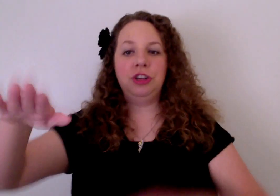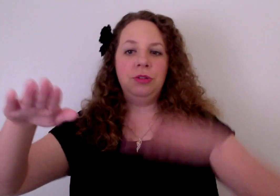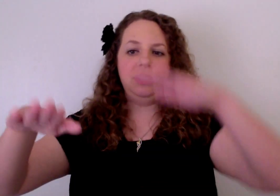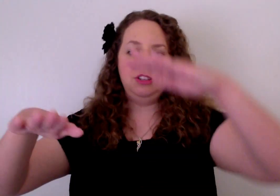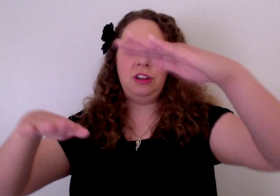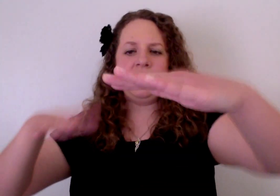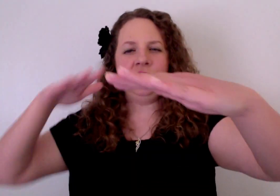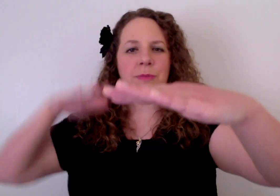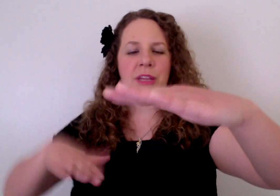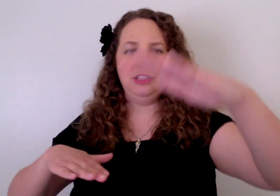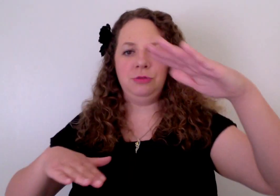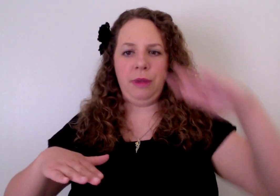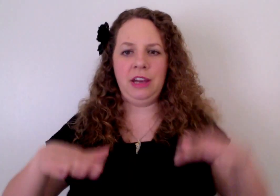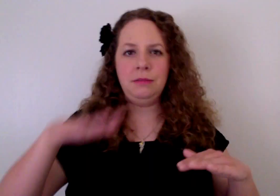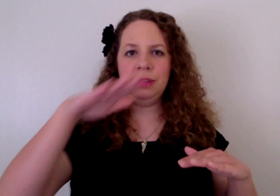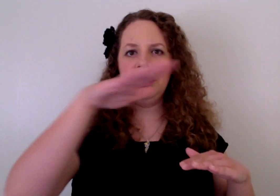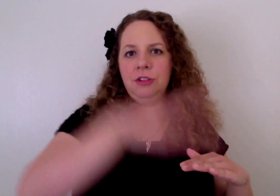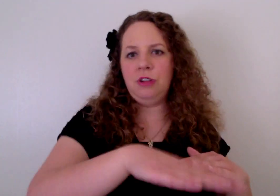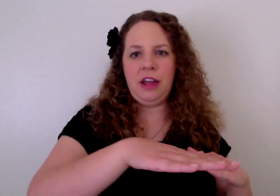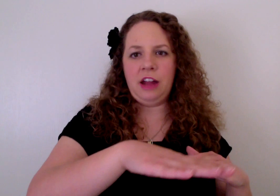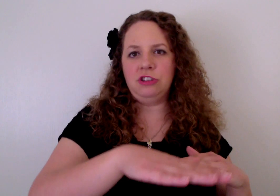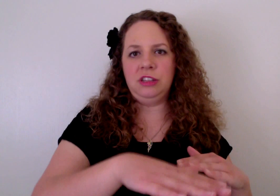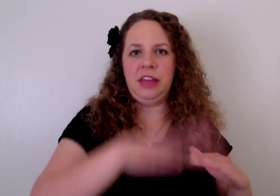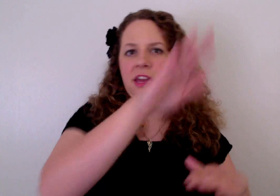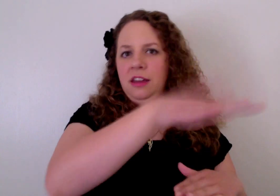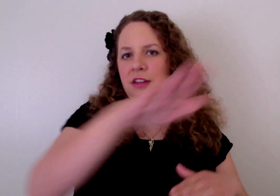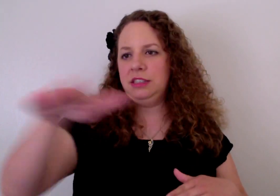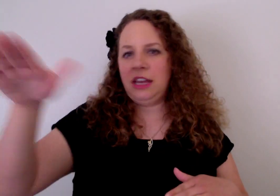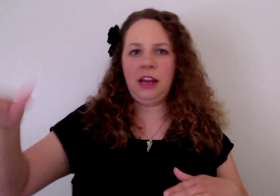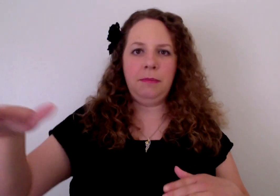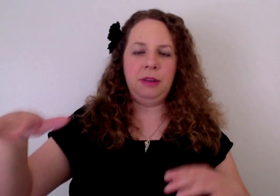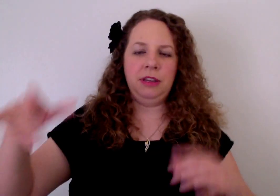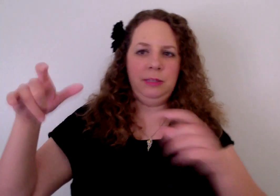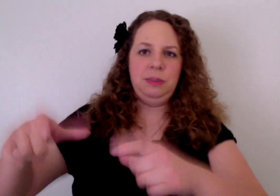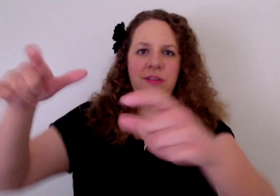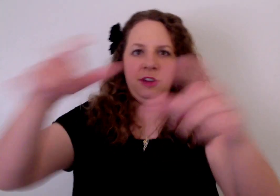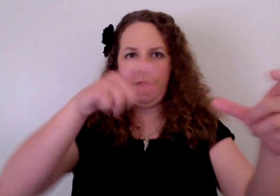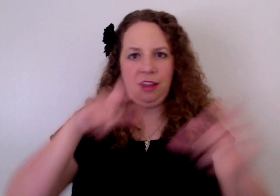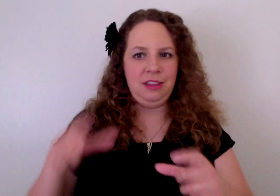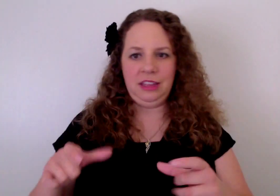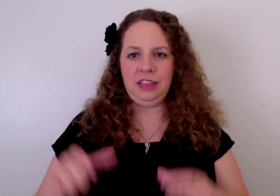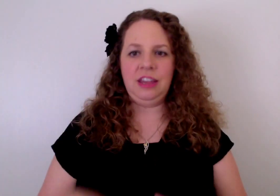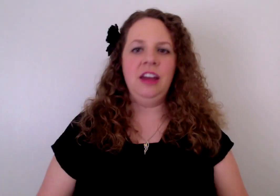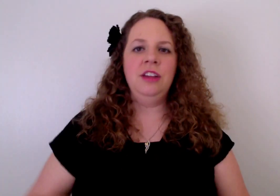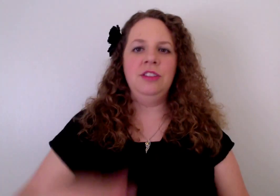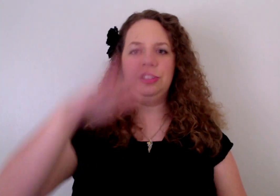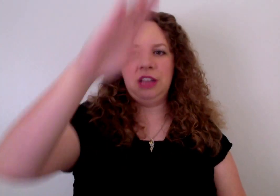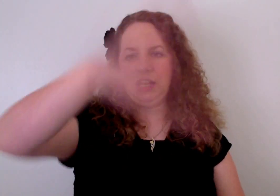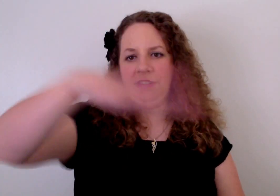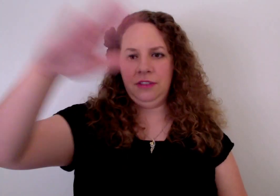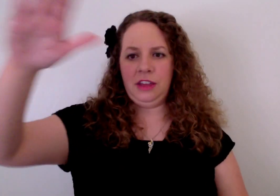show, these are kind of just placed randomly. They're not actually like set up in a specific way or anything like that. They're just kind of like